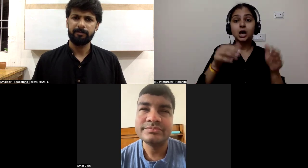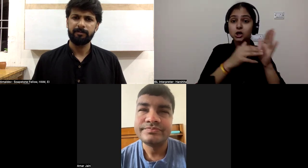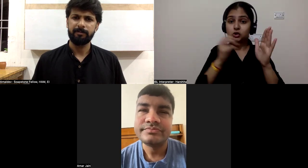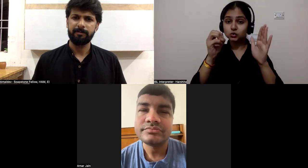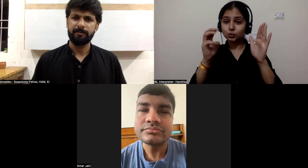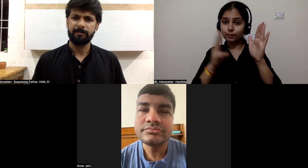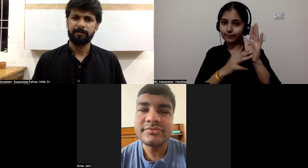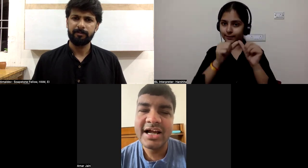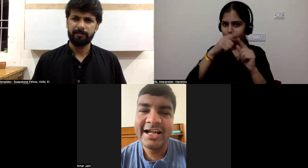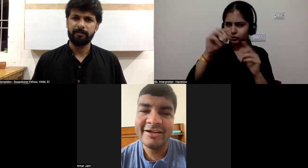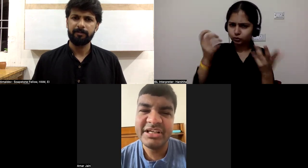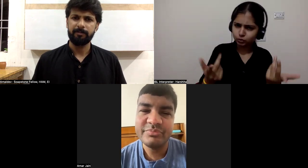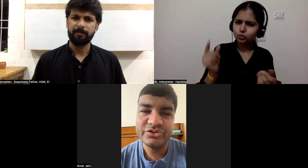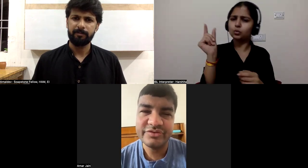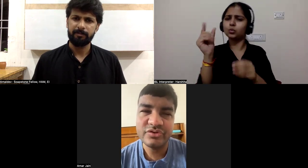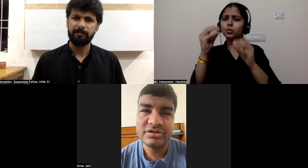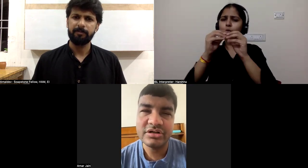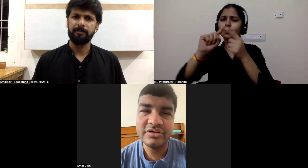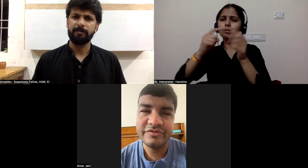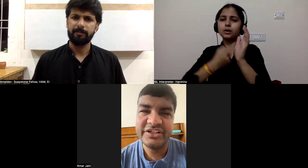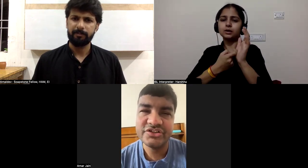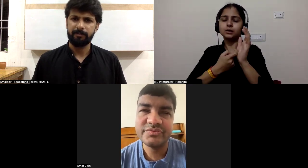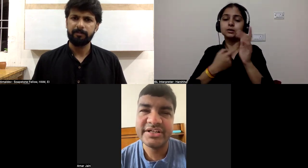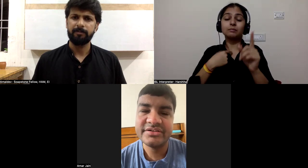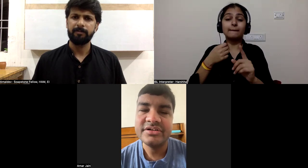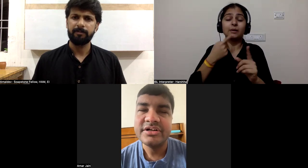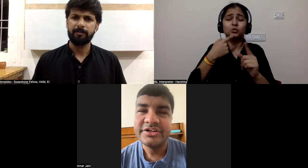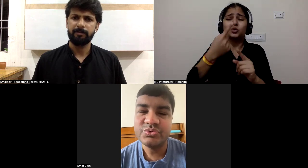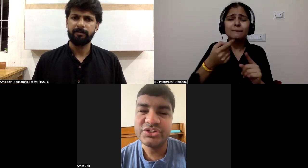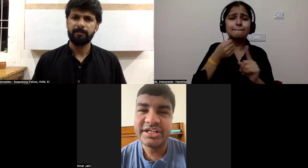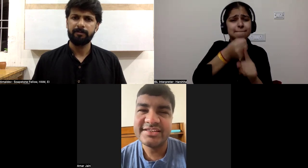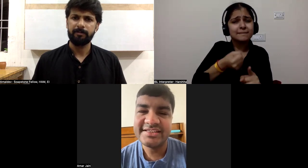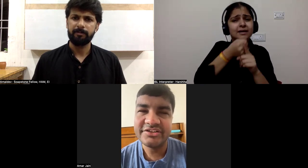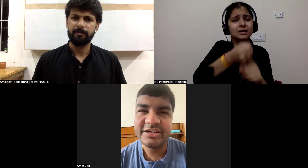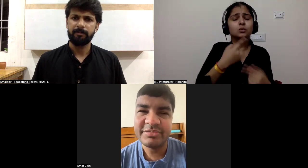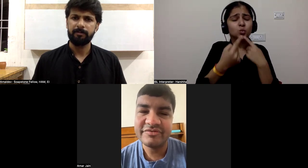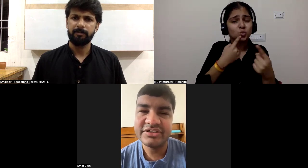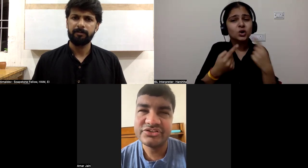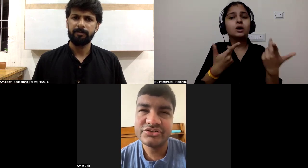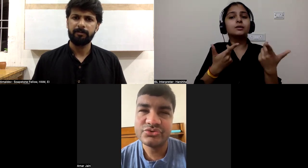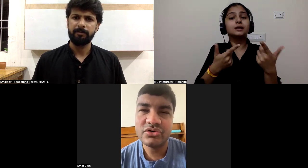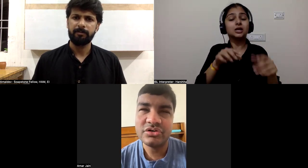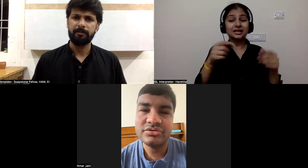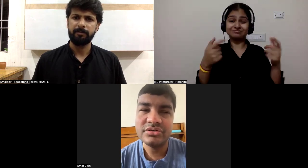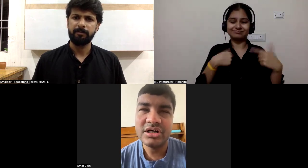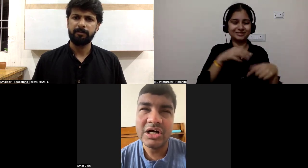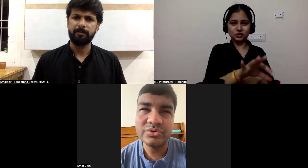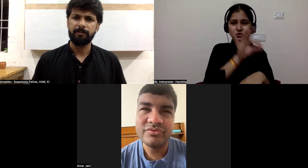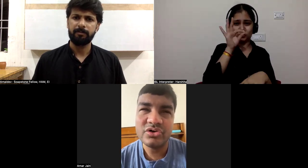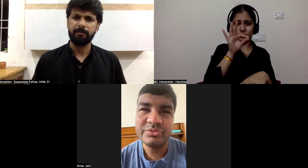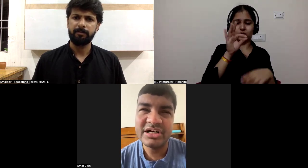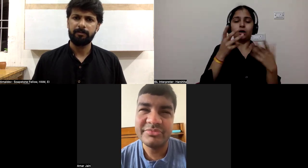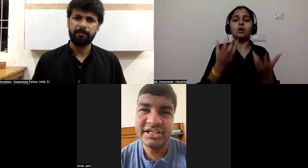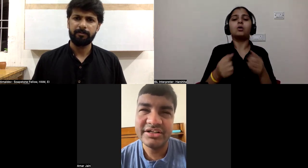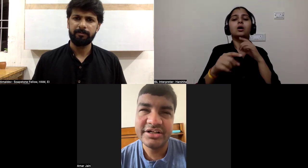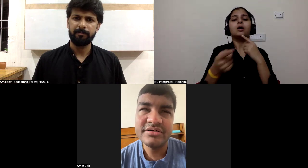Uber, I have been pushing for a feature where user can set their preferences on how they